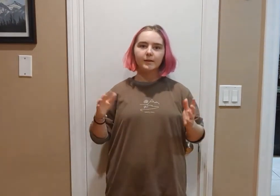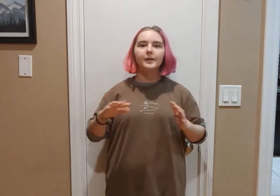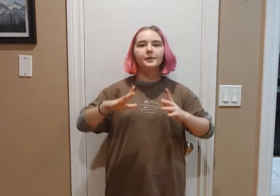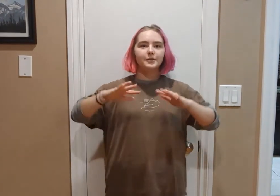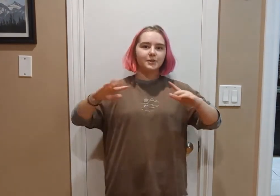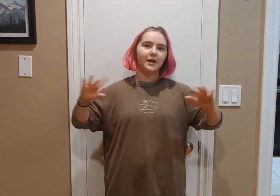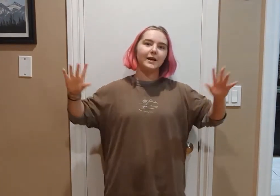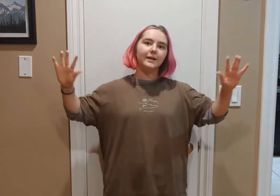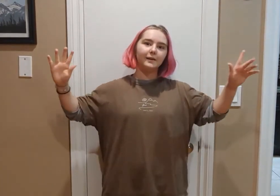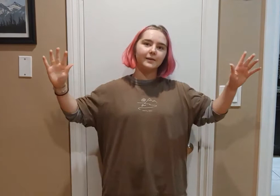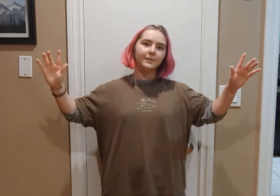it shine.